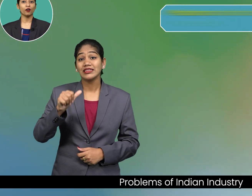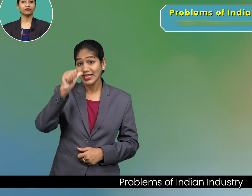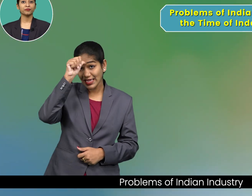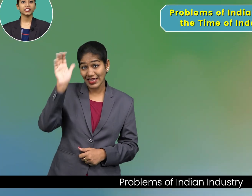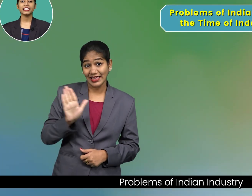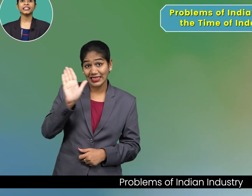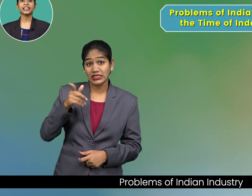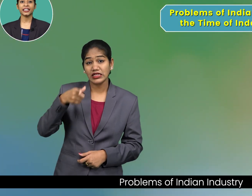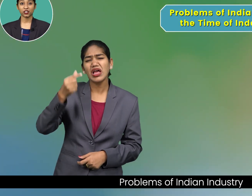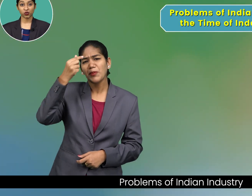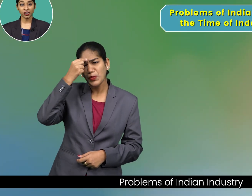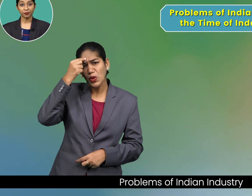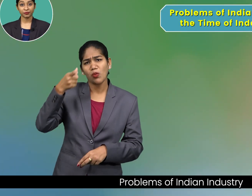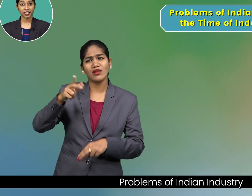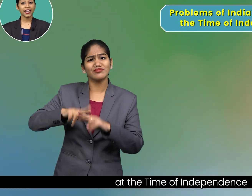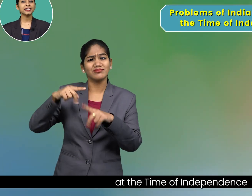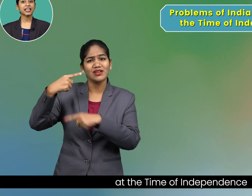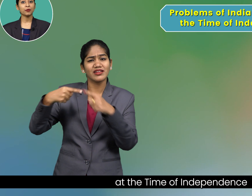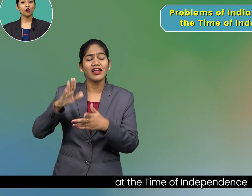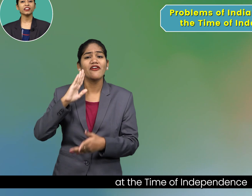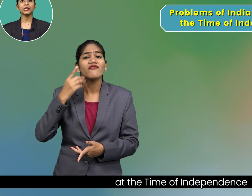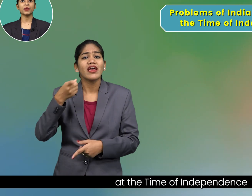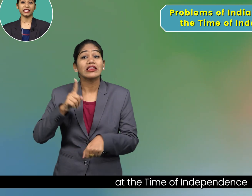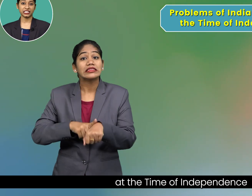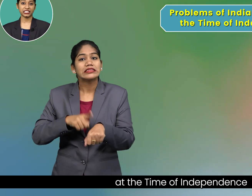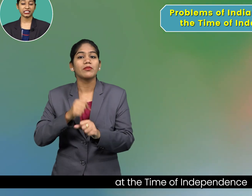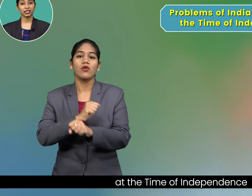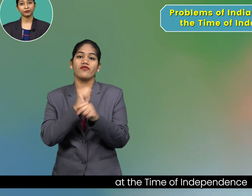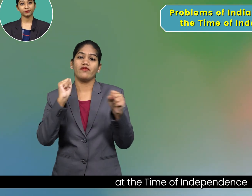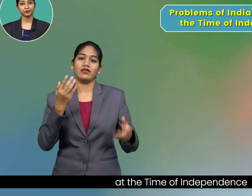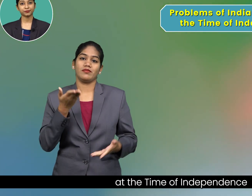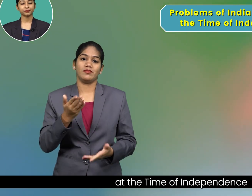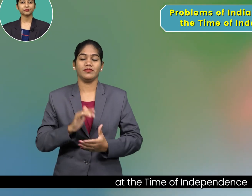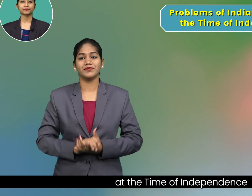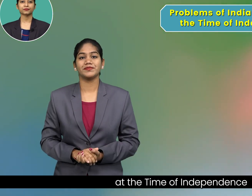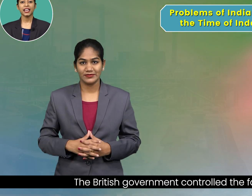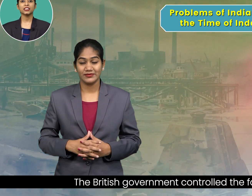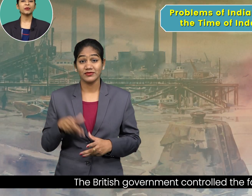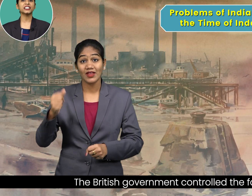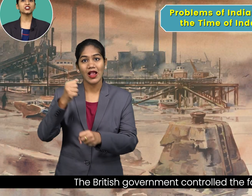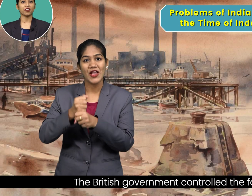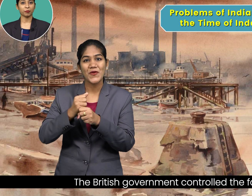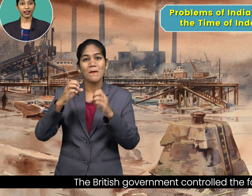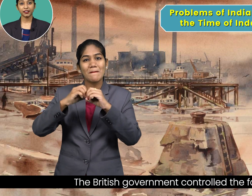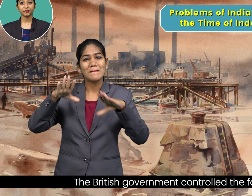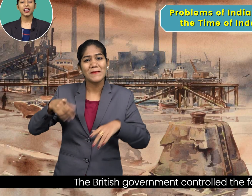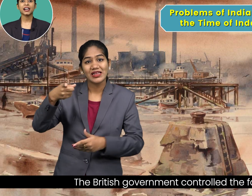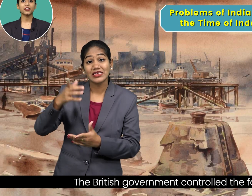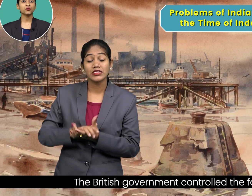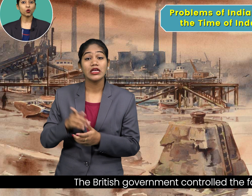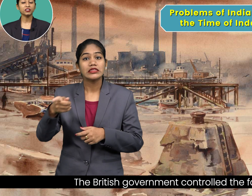Problems of Indian industry at the time of independence. The British